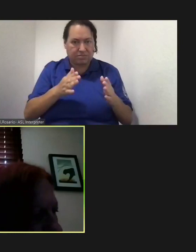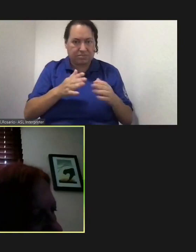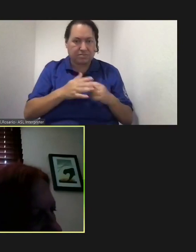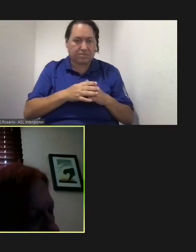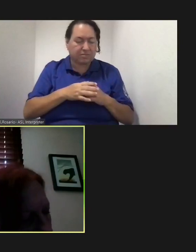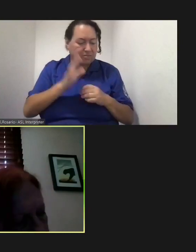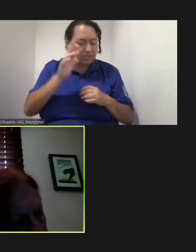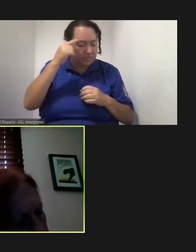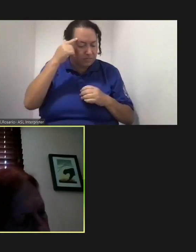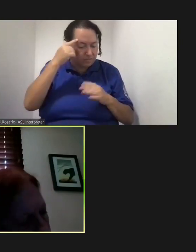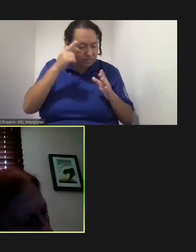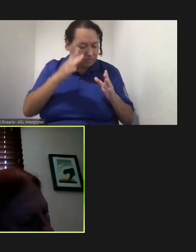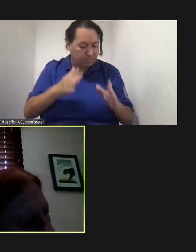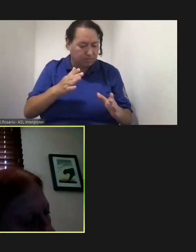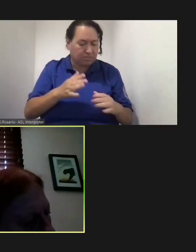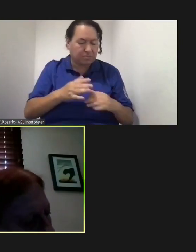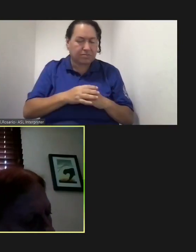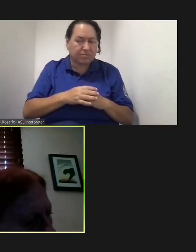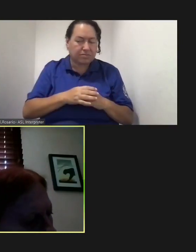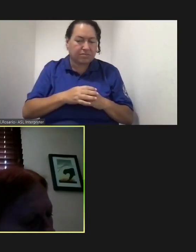Governor,